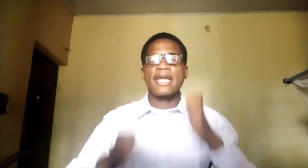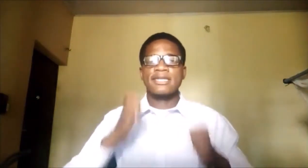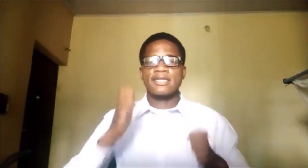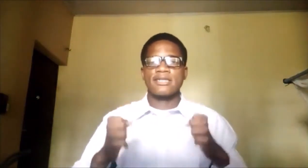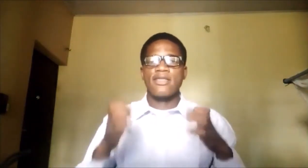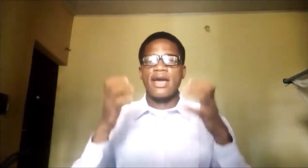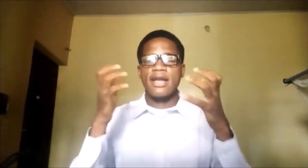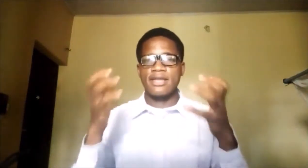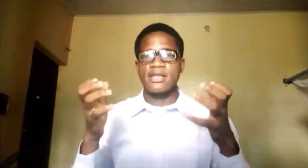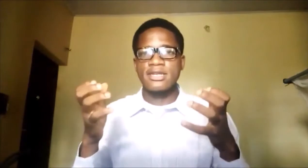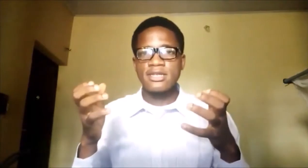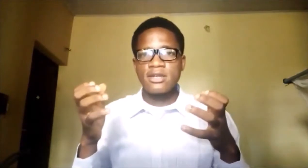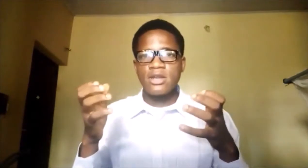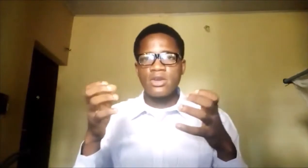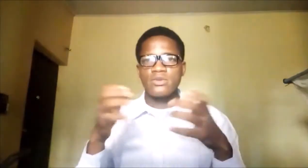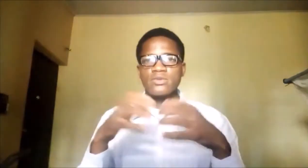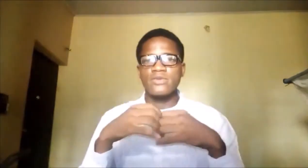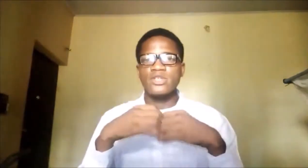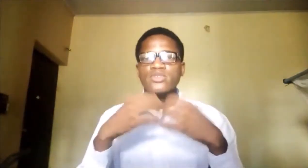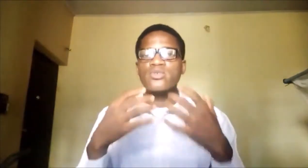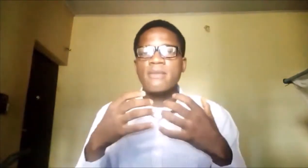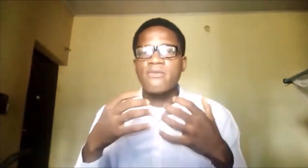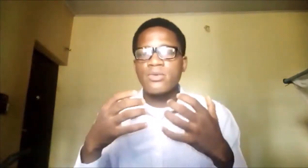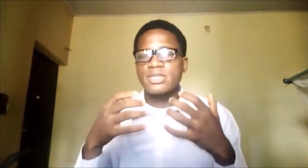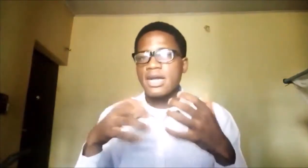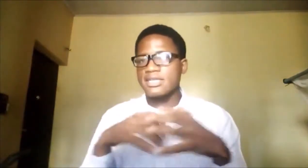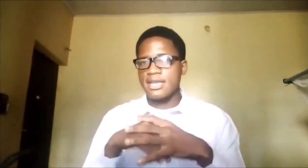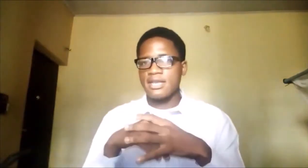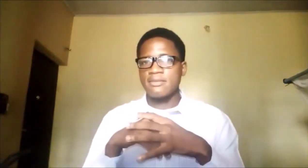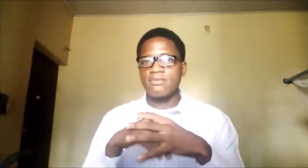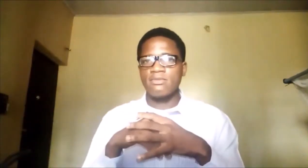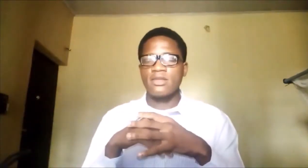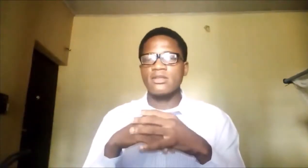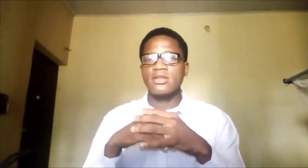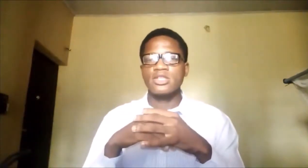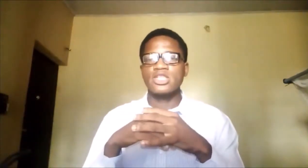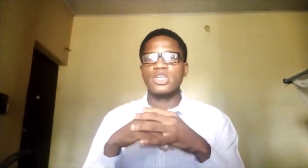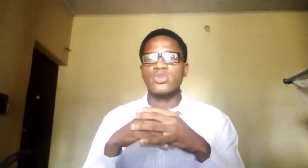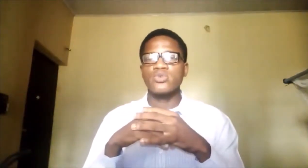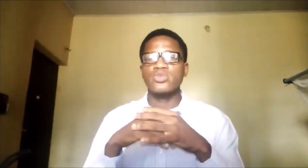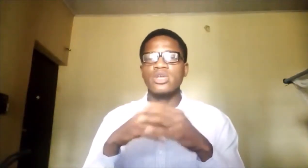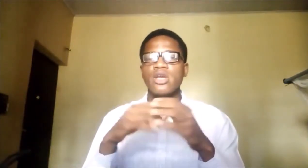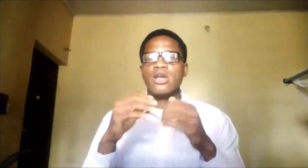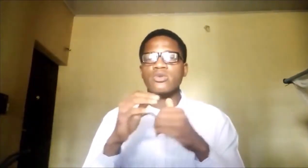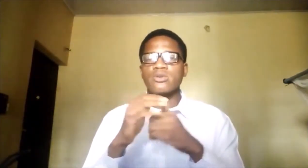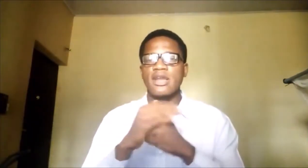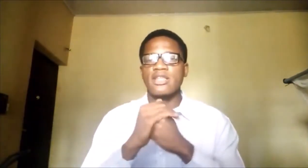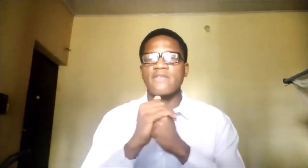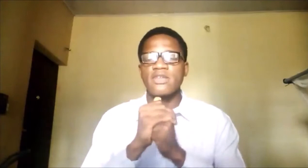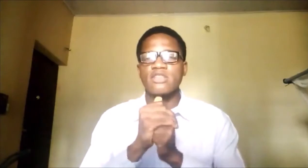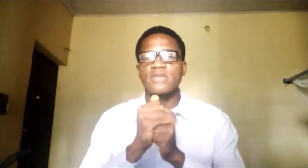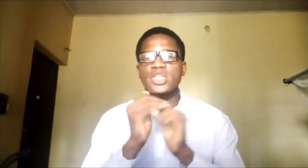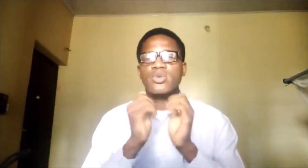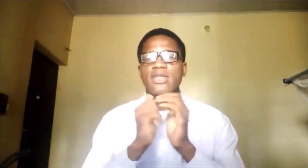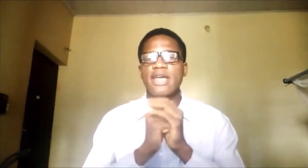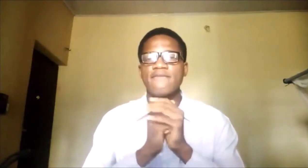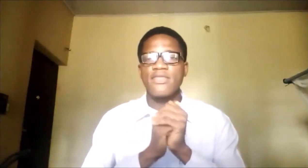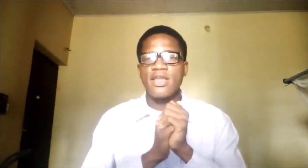exercises that are needed. We need to do them before we start signing. And this includes, cracking the fingers, making sure that everything